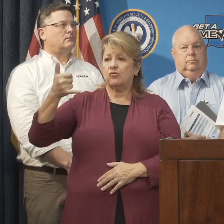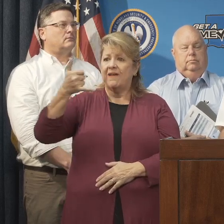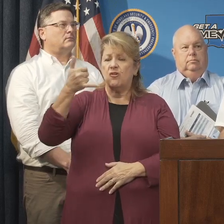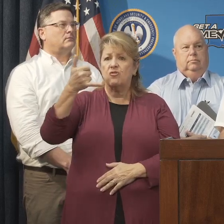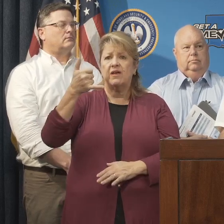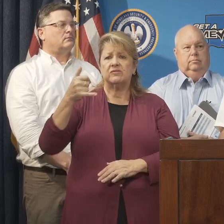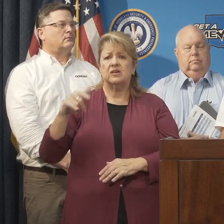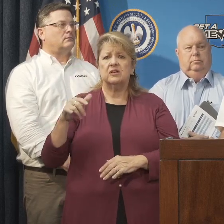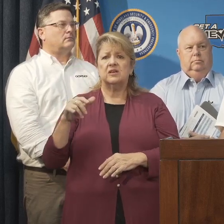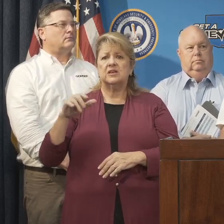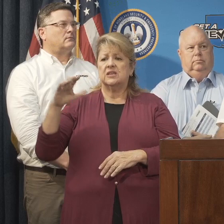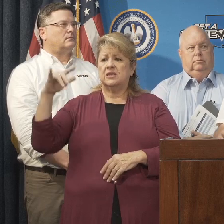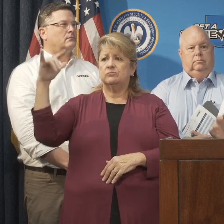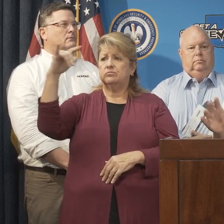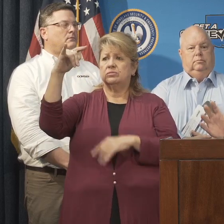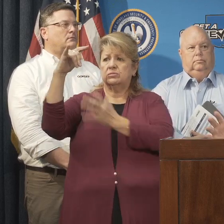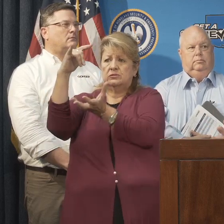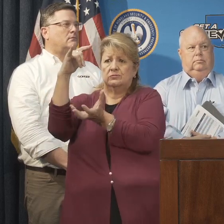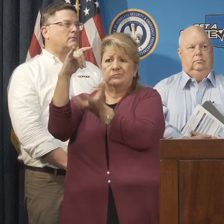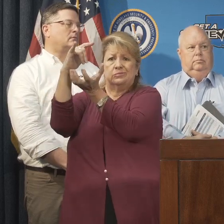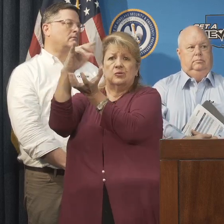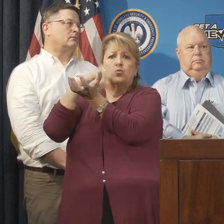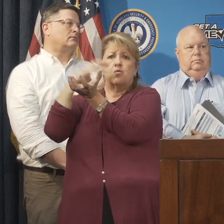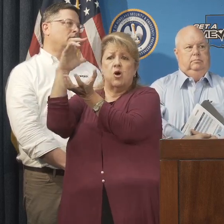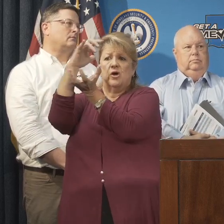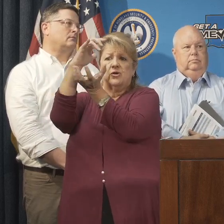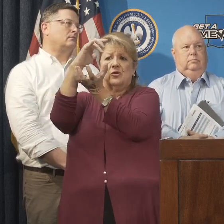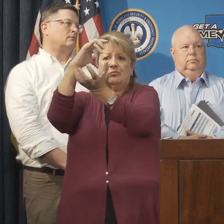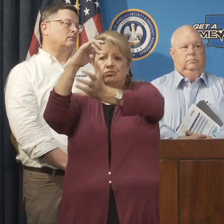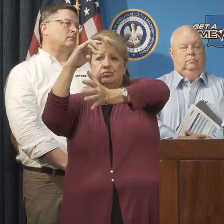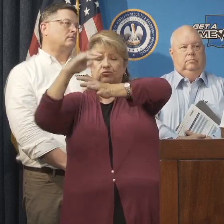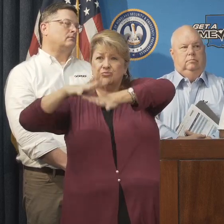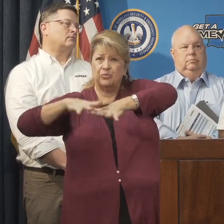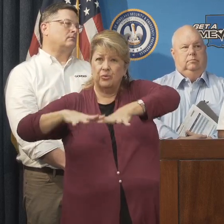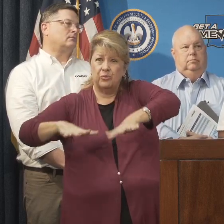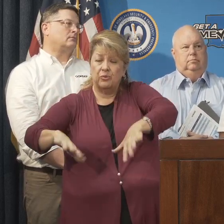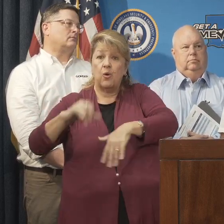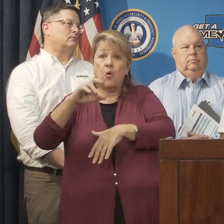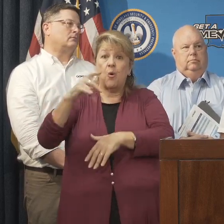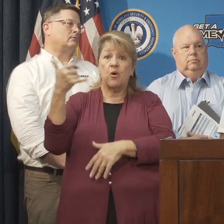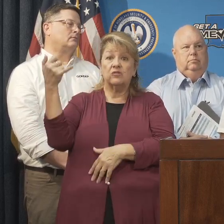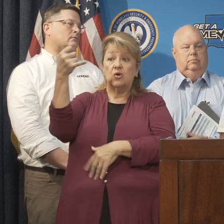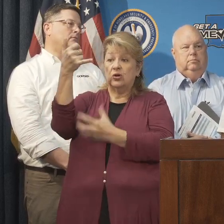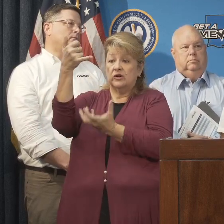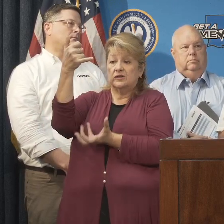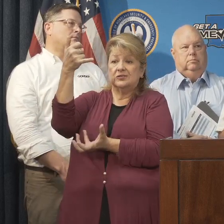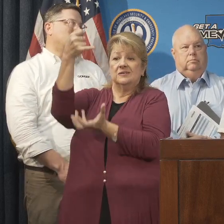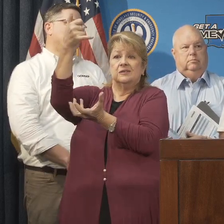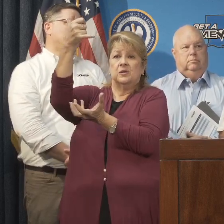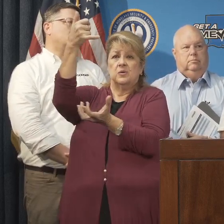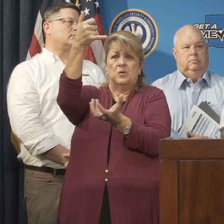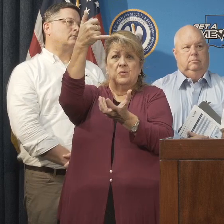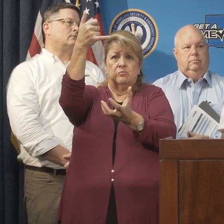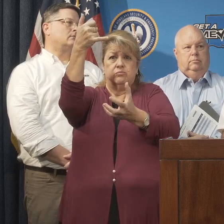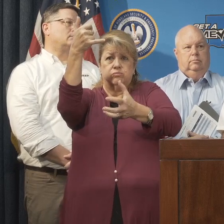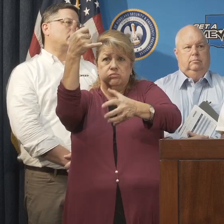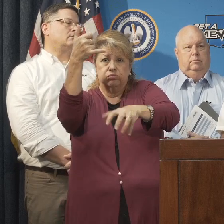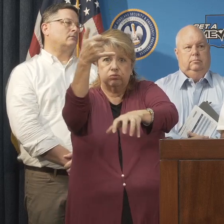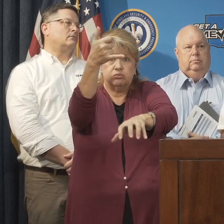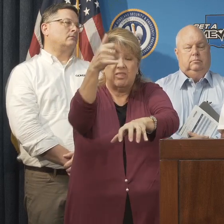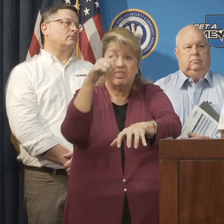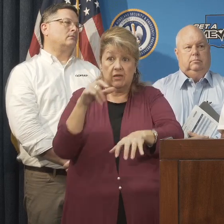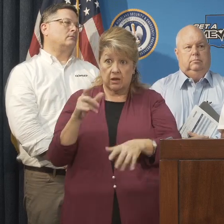air tankers, the seats, or whatever it is that he needs, because we're going to have to respond more frequently and get off to a